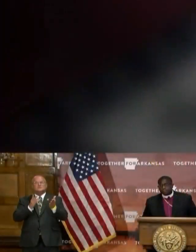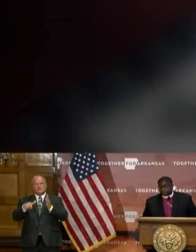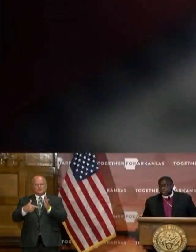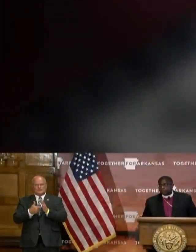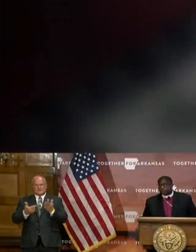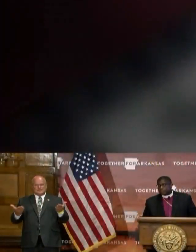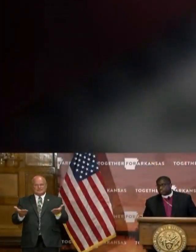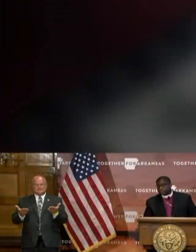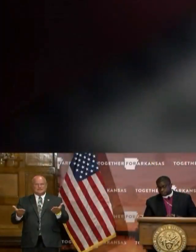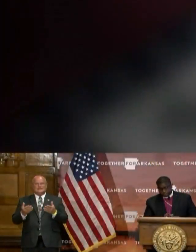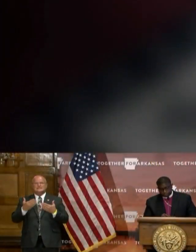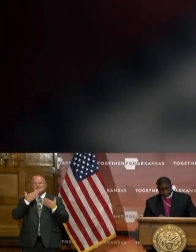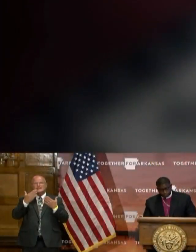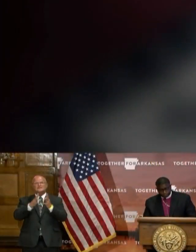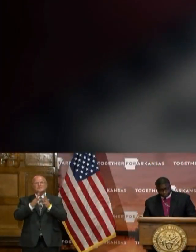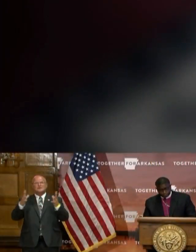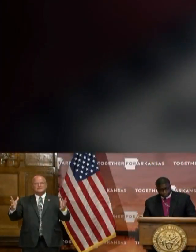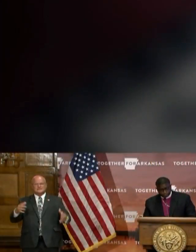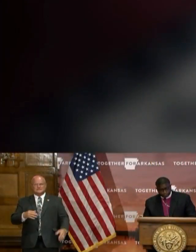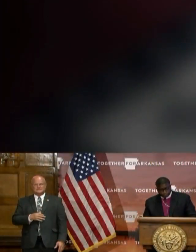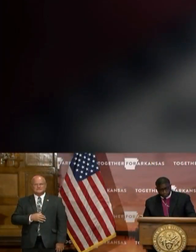capacity. Thank you very much.